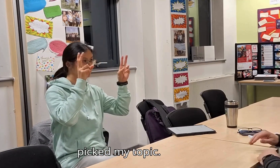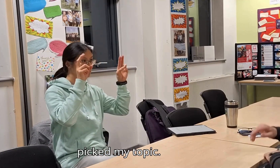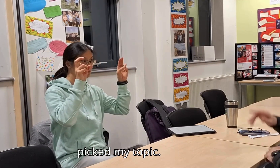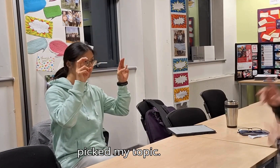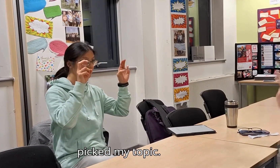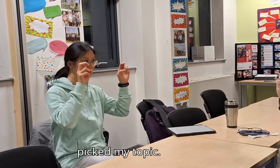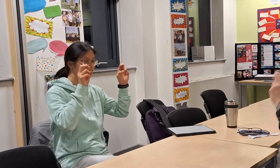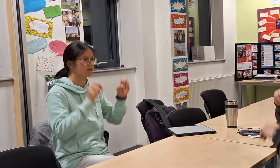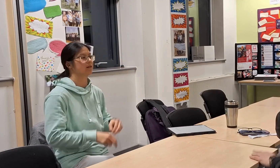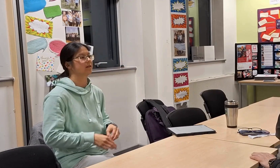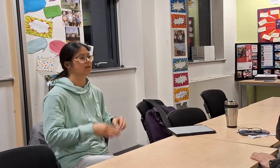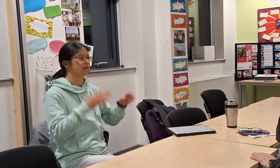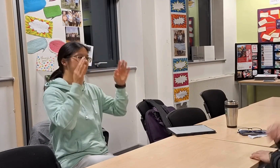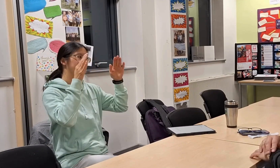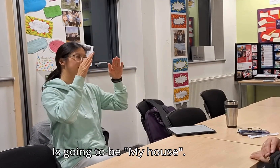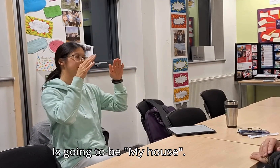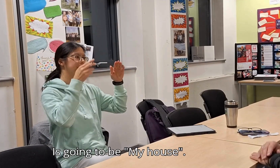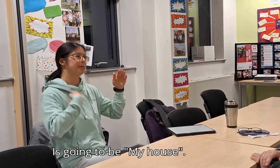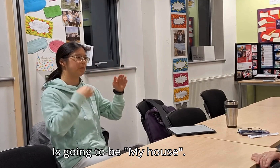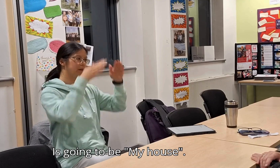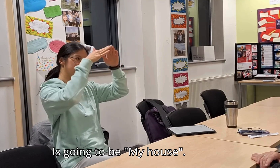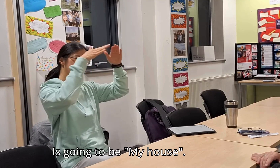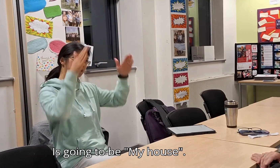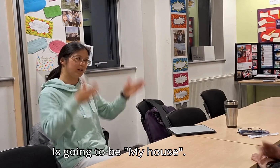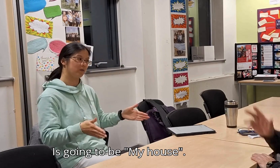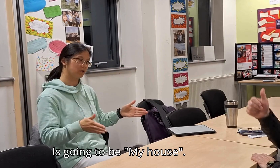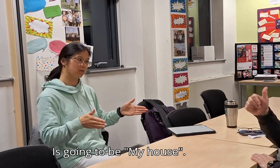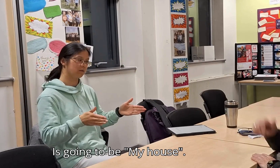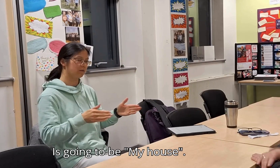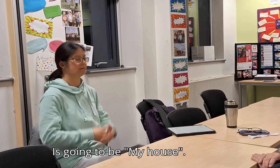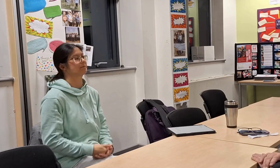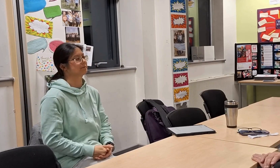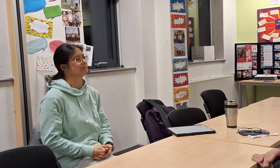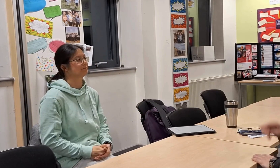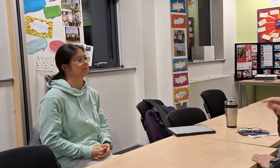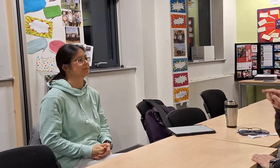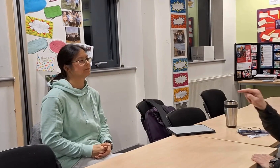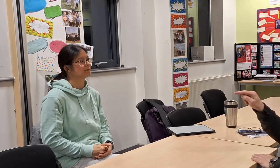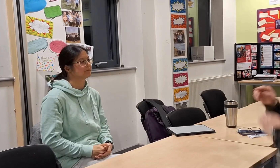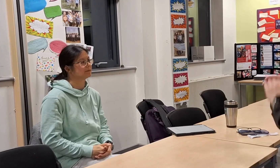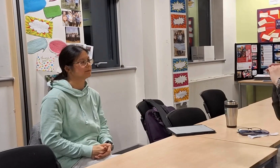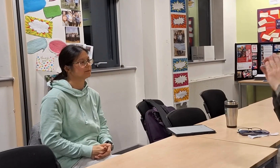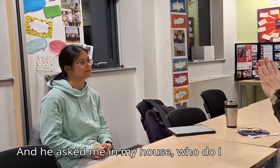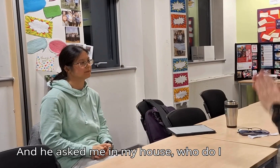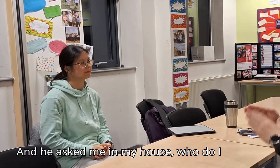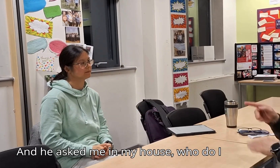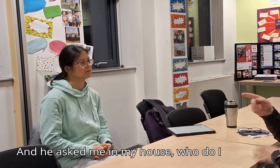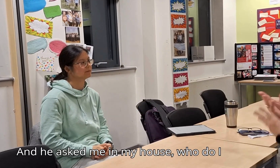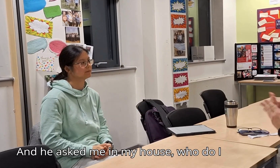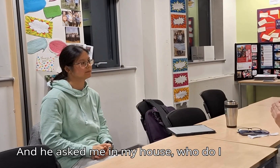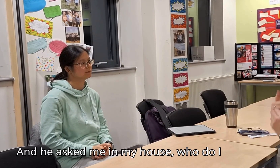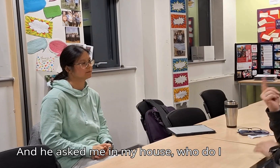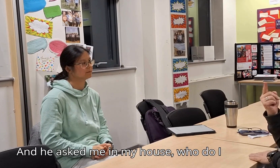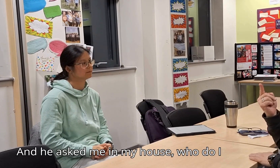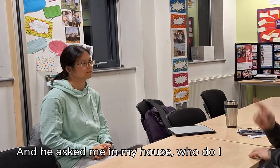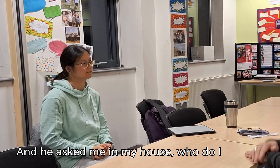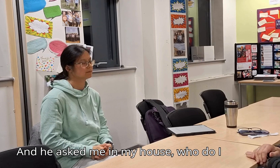my topic is going to be my house. And he asked me, in my house, who do I live